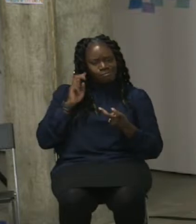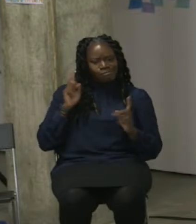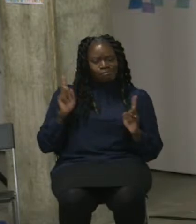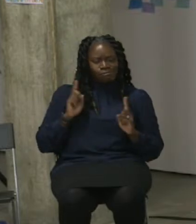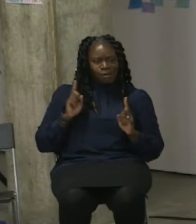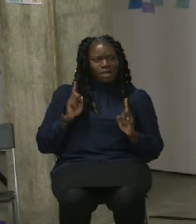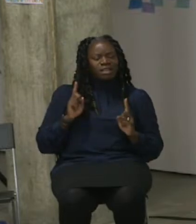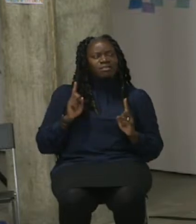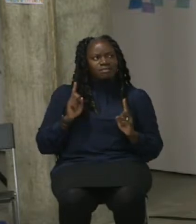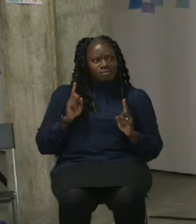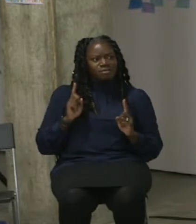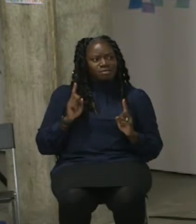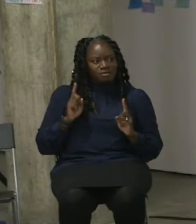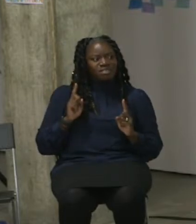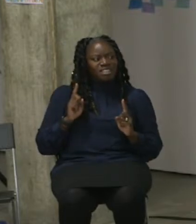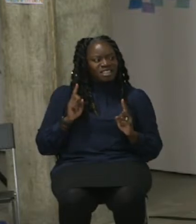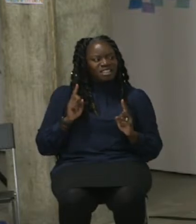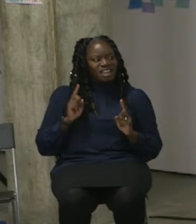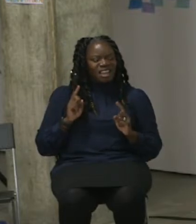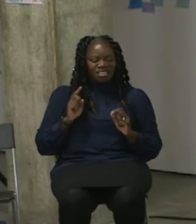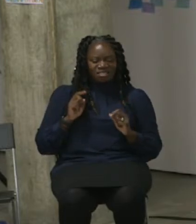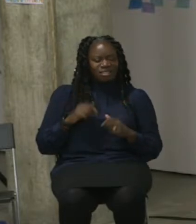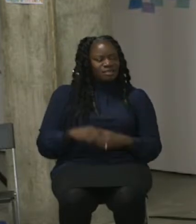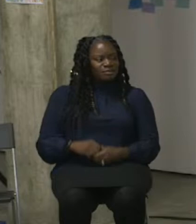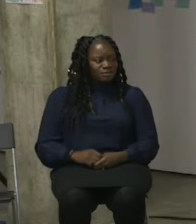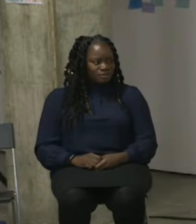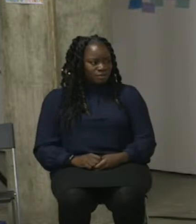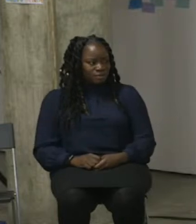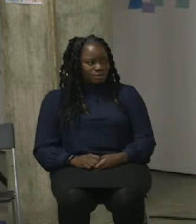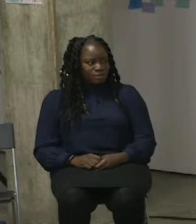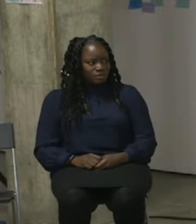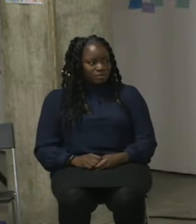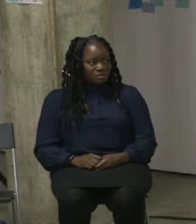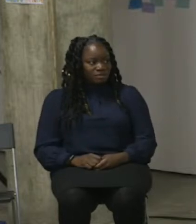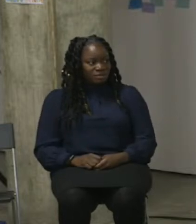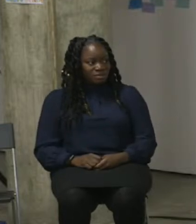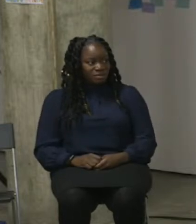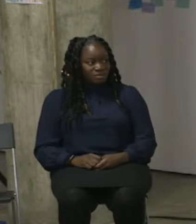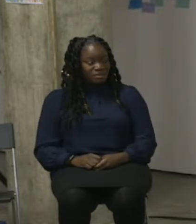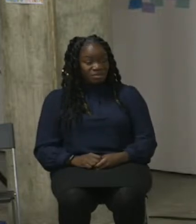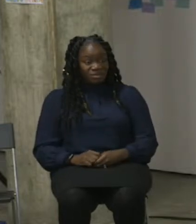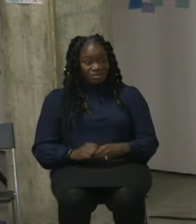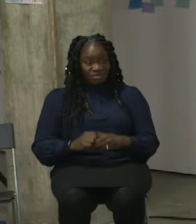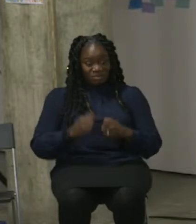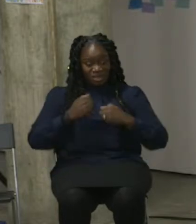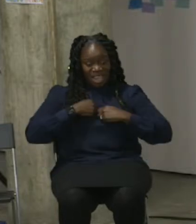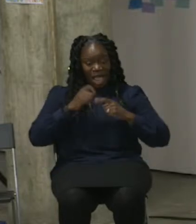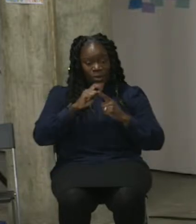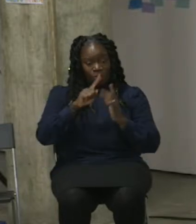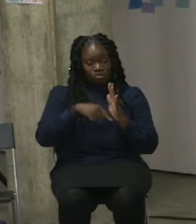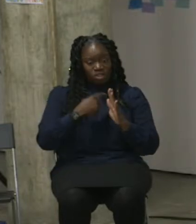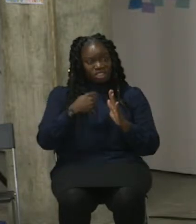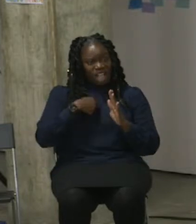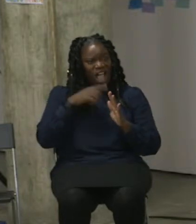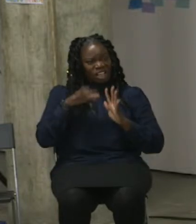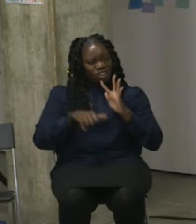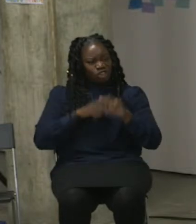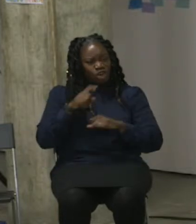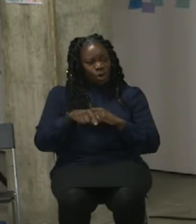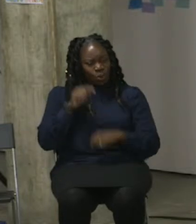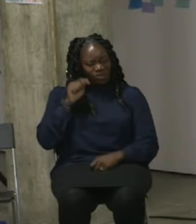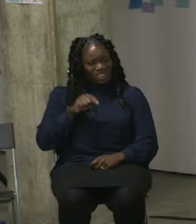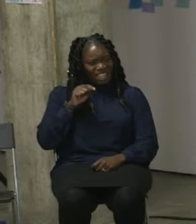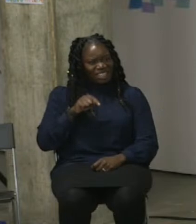how, you know, so this is something that I struggle with the project that we've been working on, where we talk